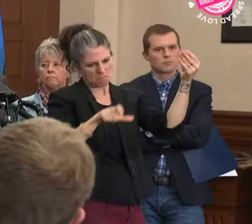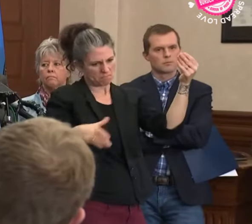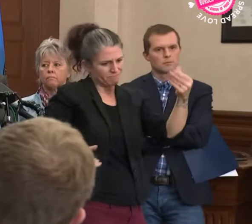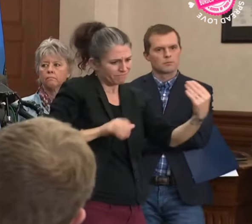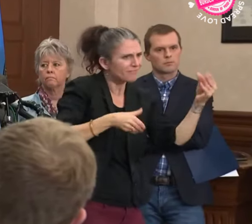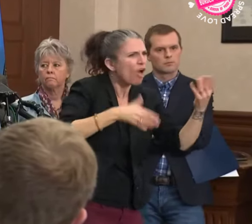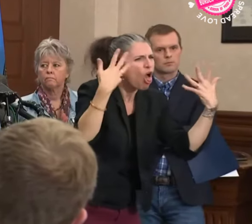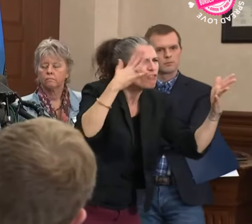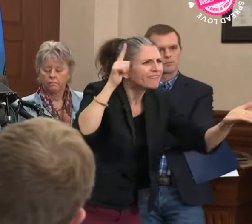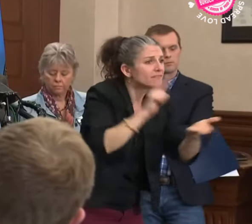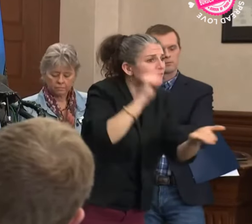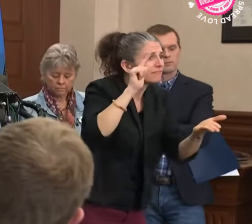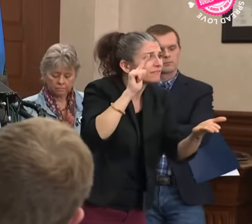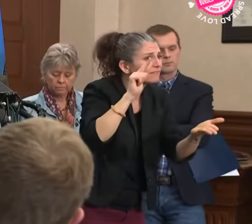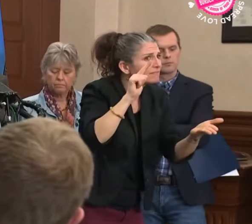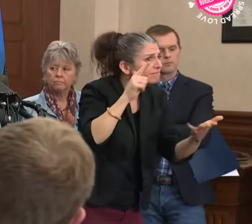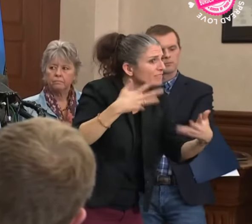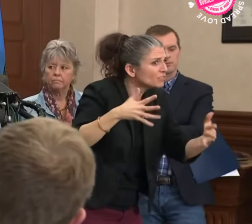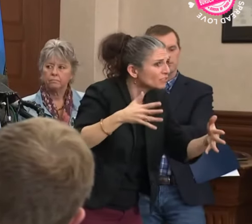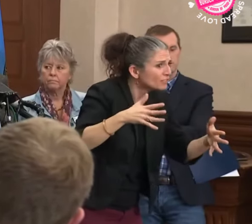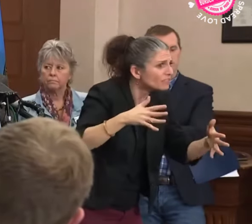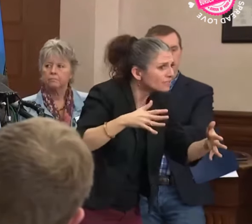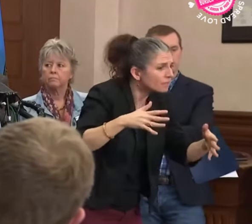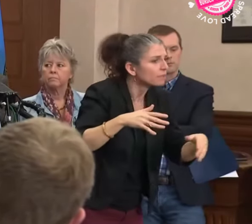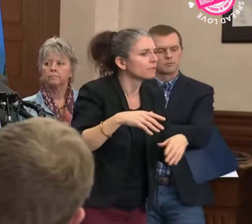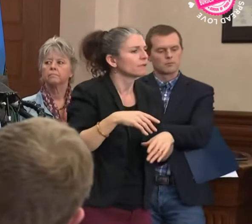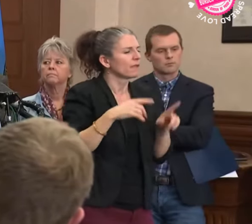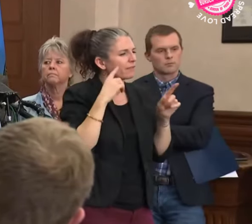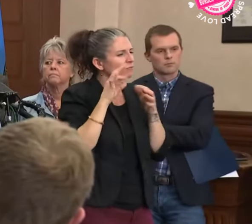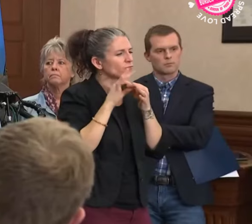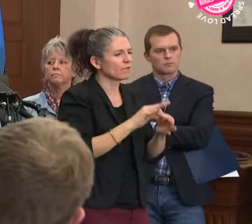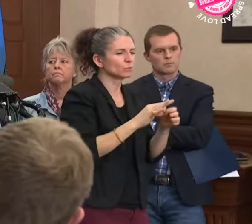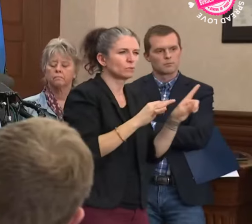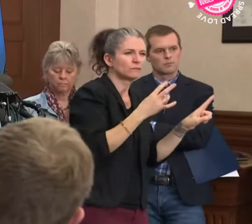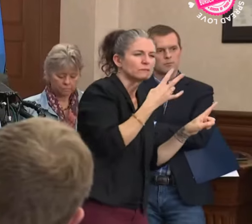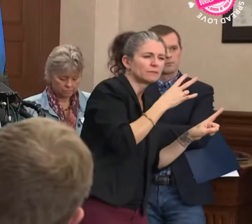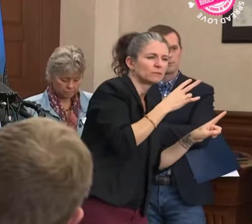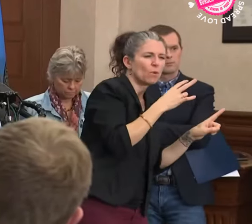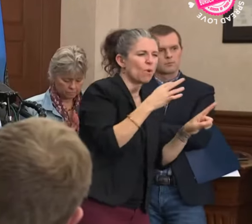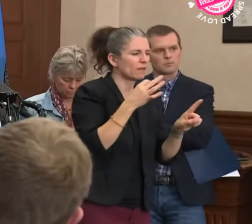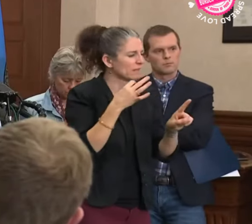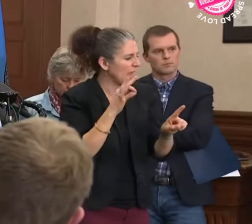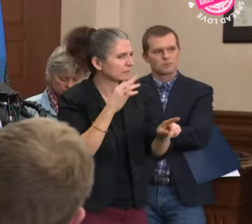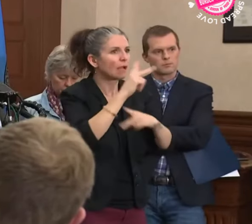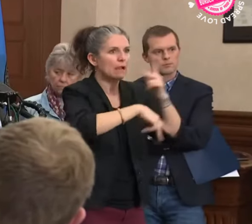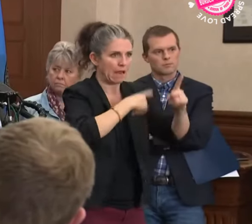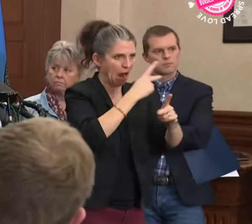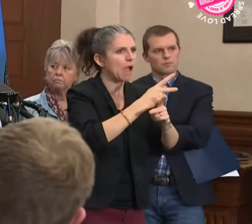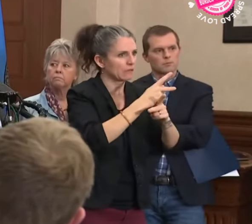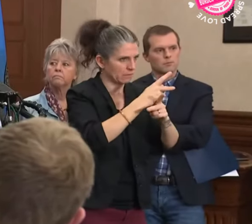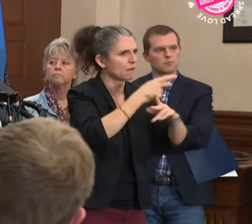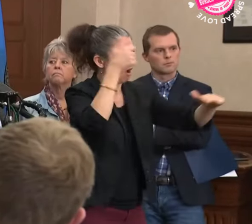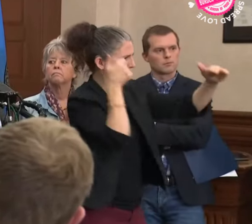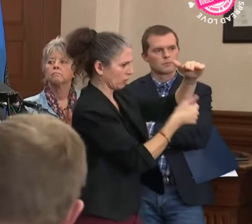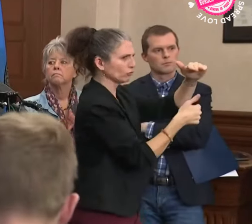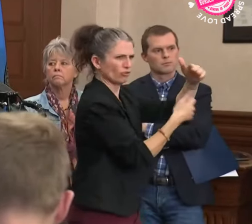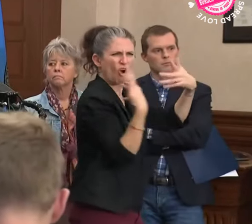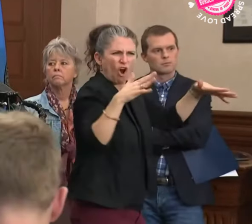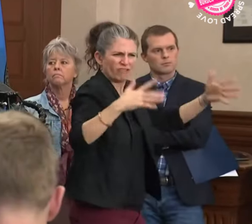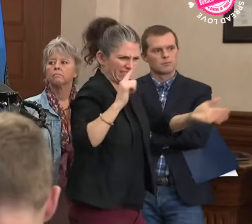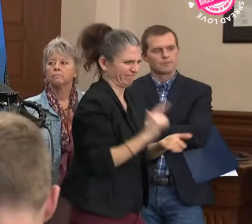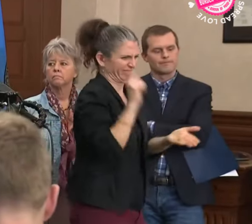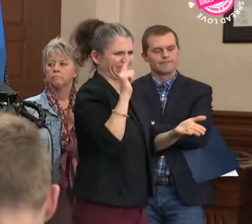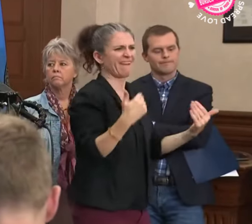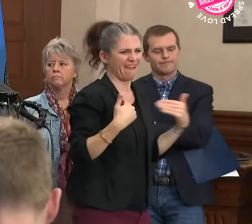believe, 17 or 19 styles of weapons. Later, the late Senator Dianne